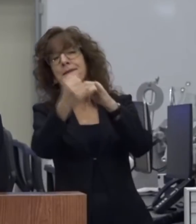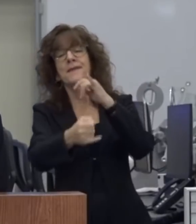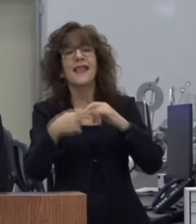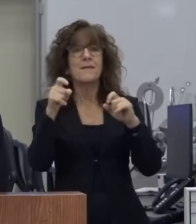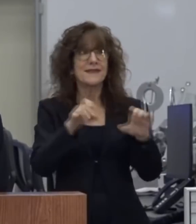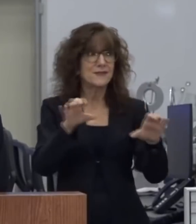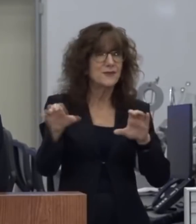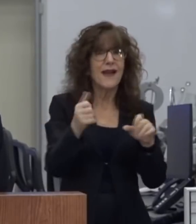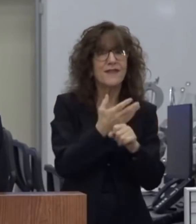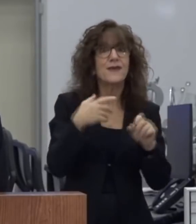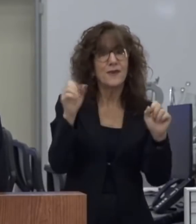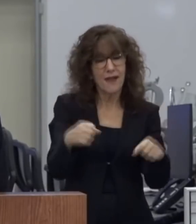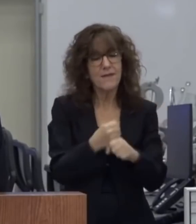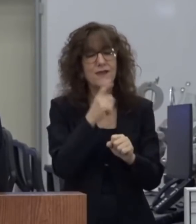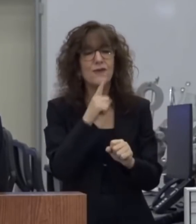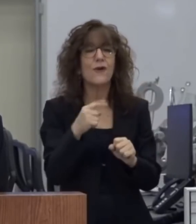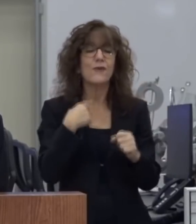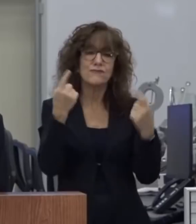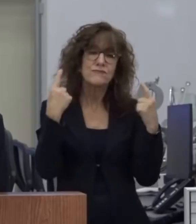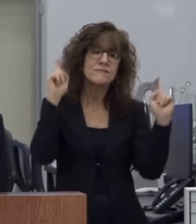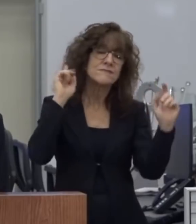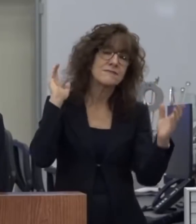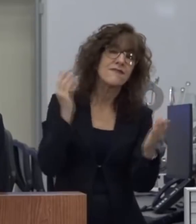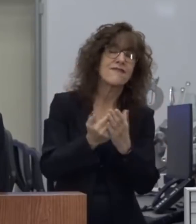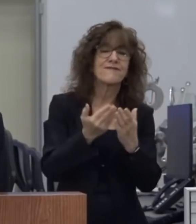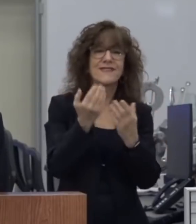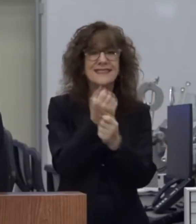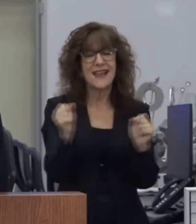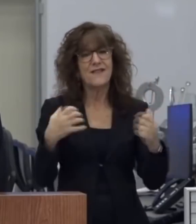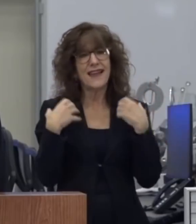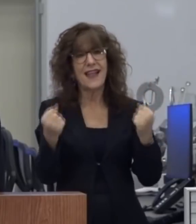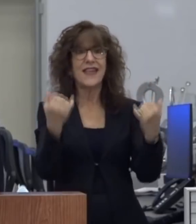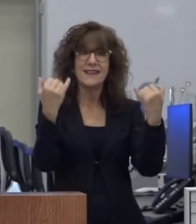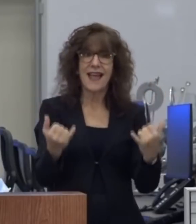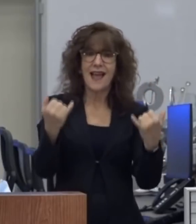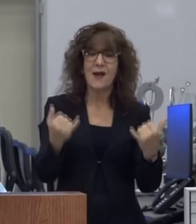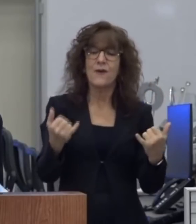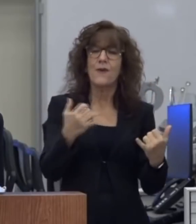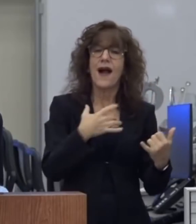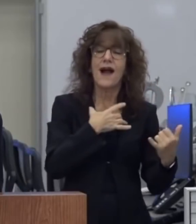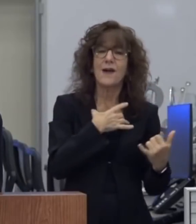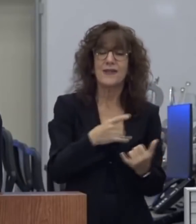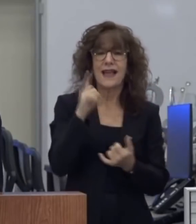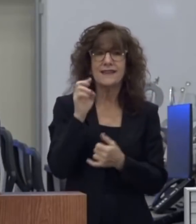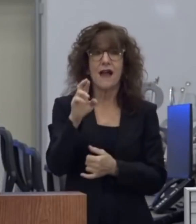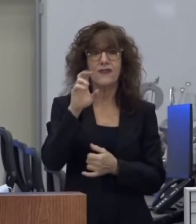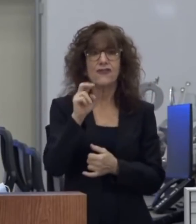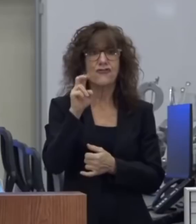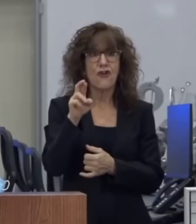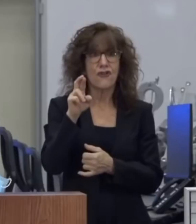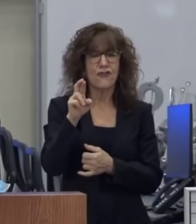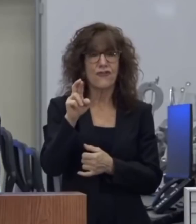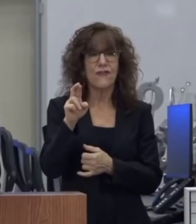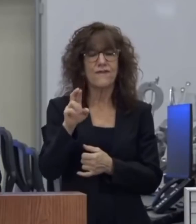do everything we can to ensure we make it there safely and healthy. Now I would like to hand over to Dr. Carter for his